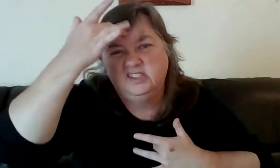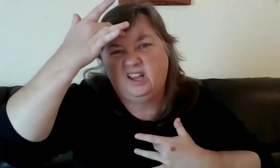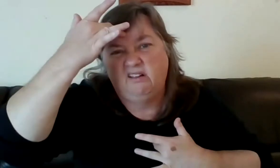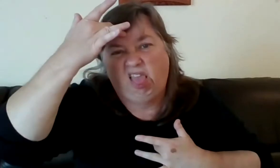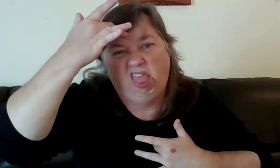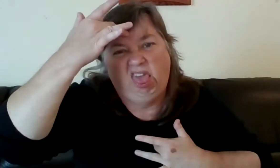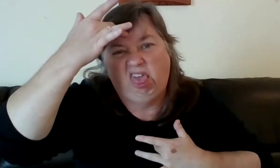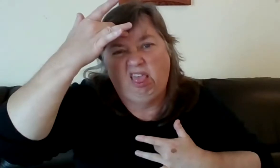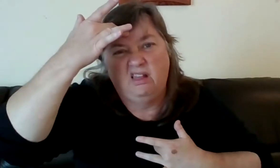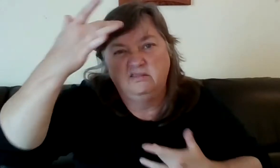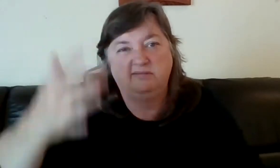Sick. Ugh.